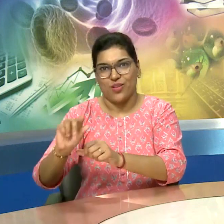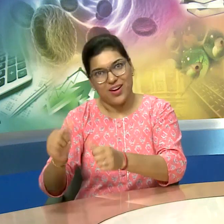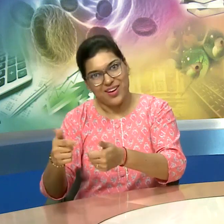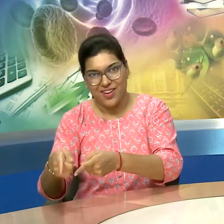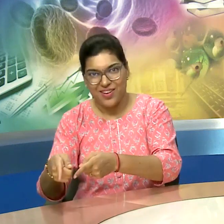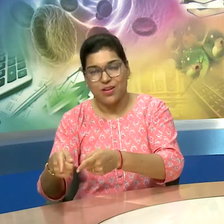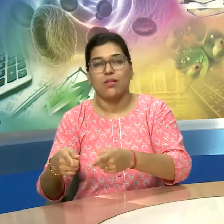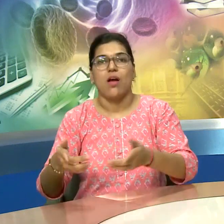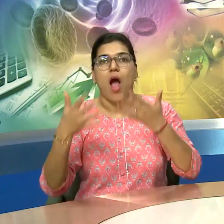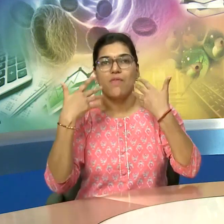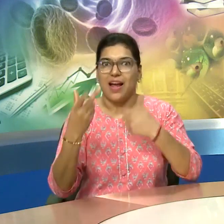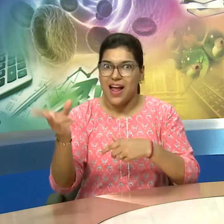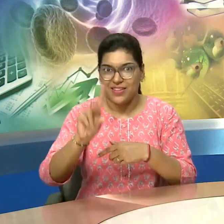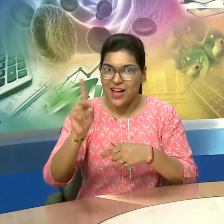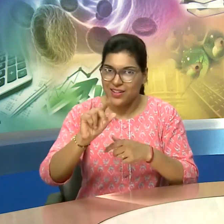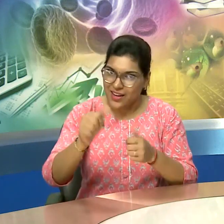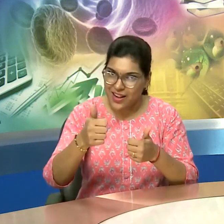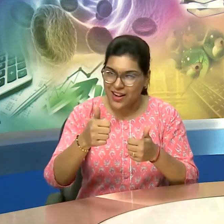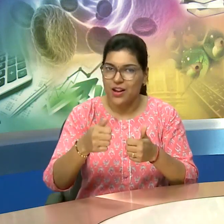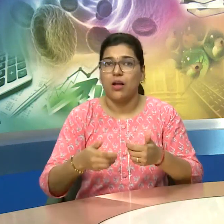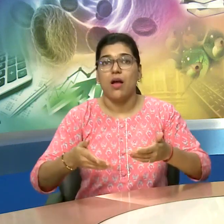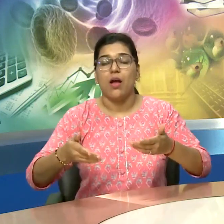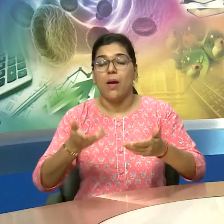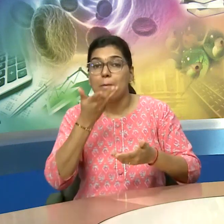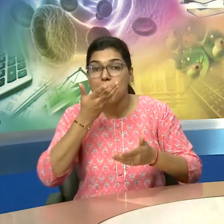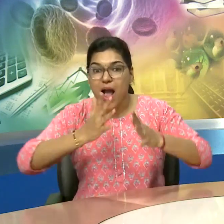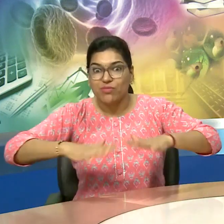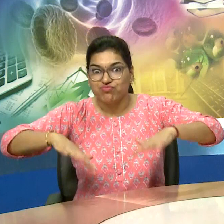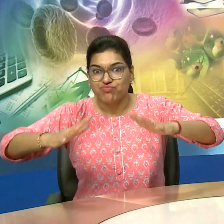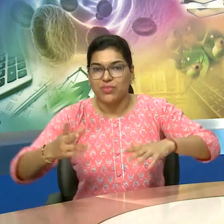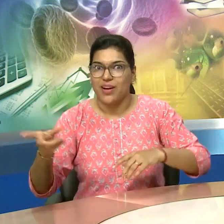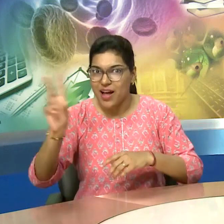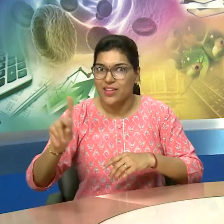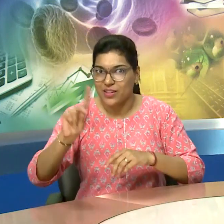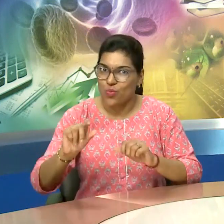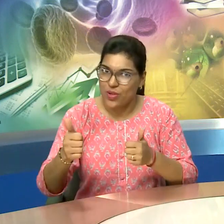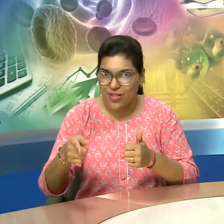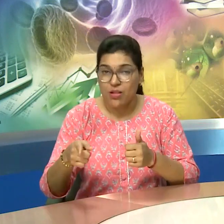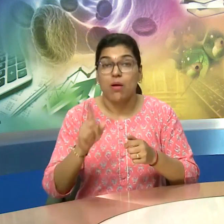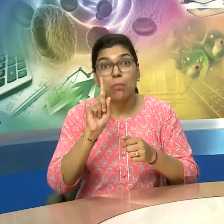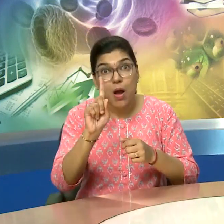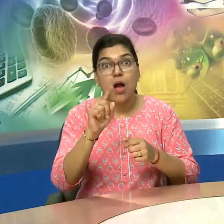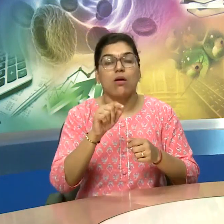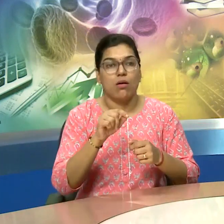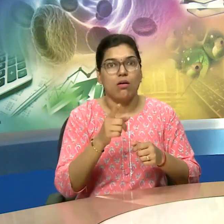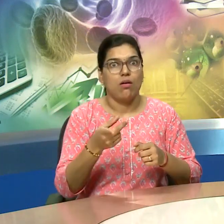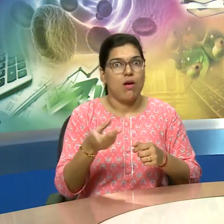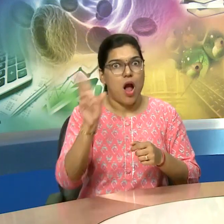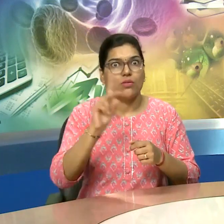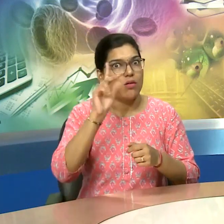and petroleum. You know, the air, water can be used after getting recycled, but there are